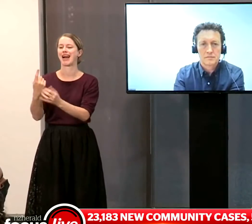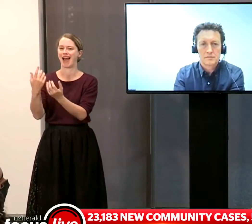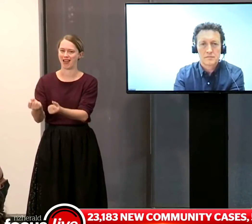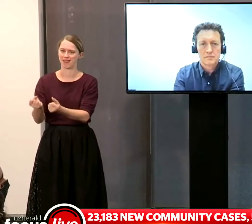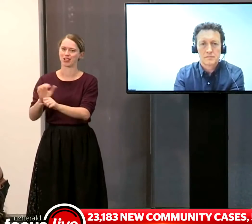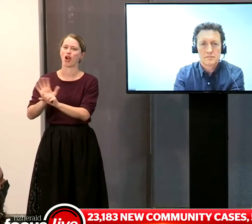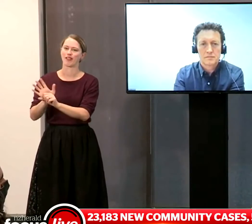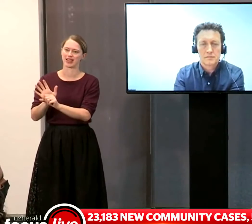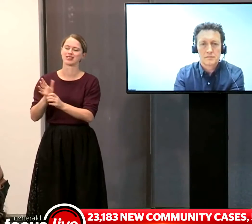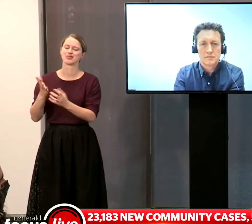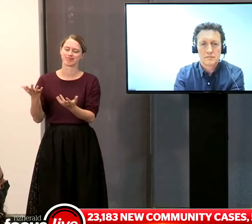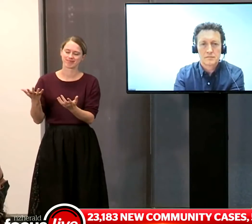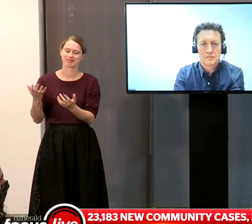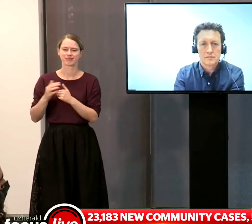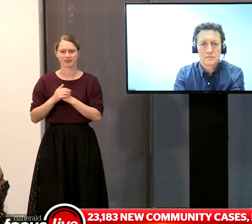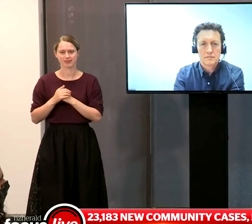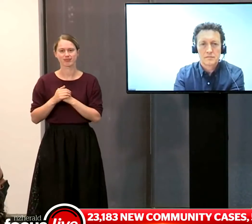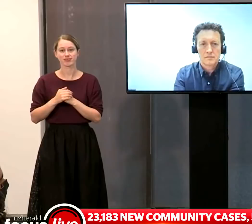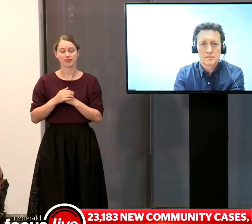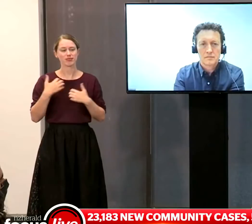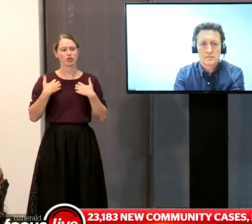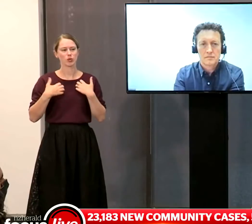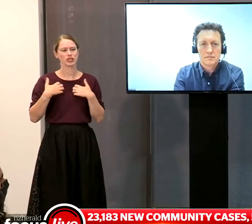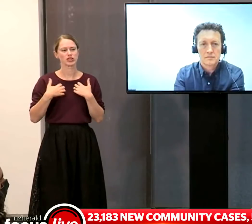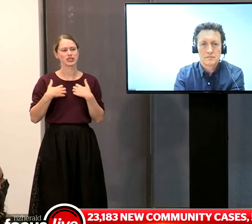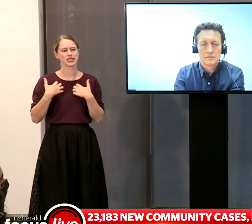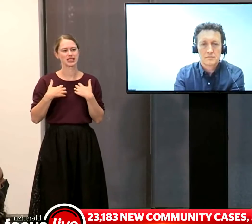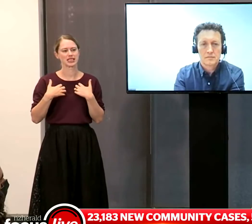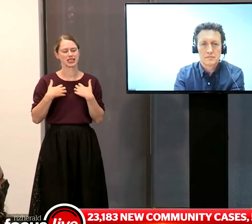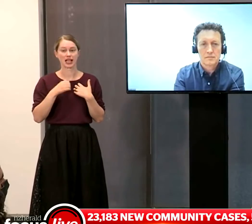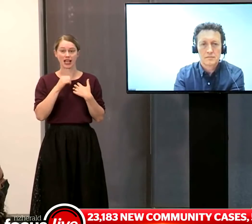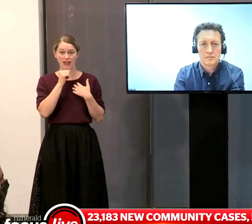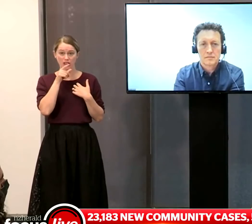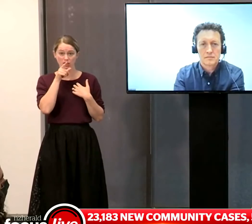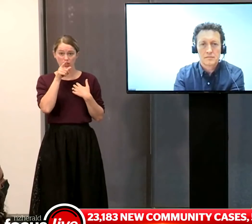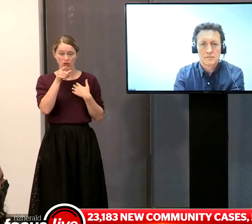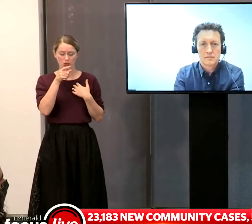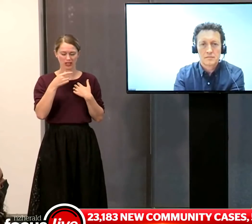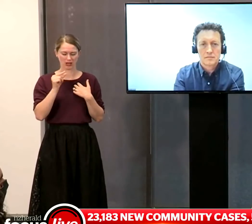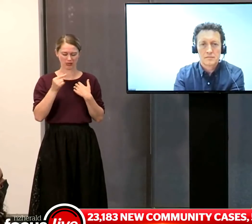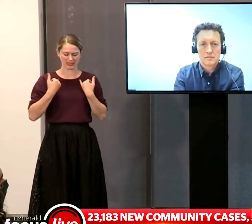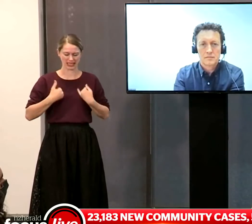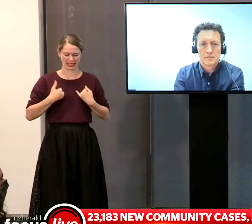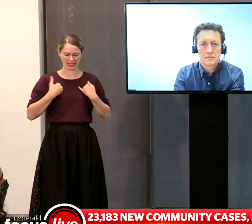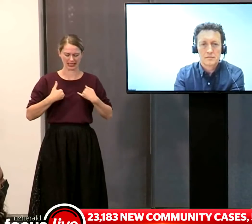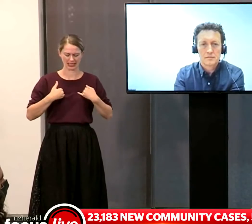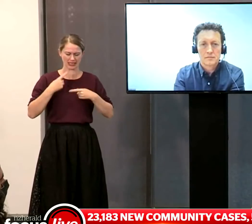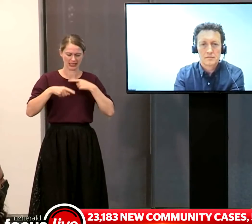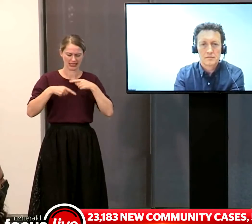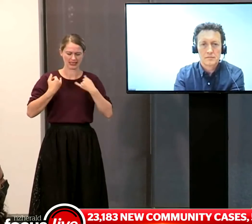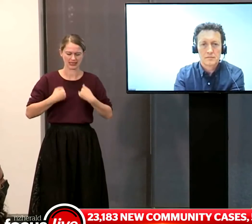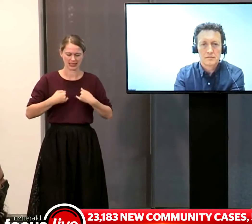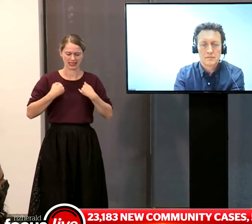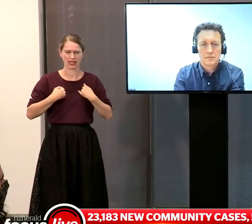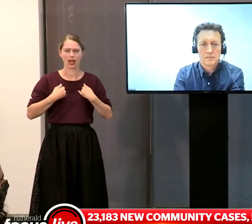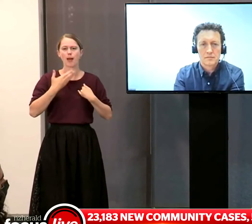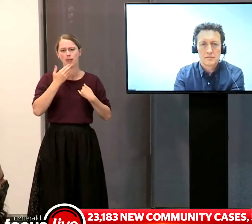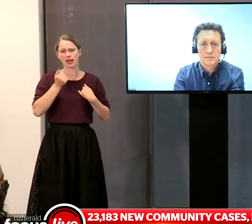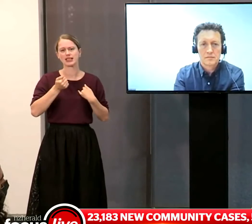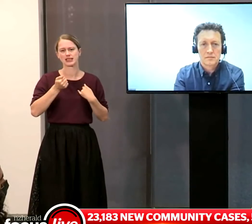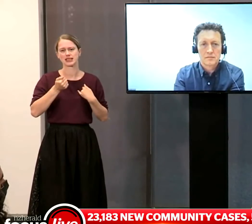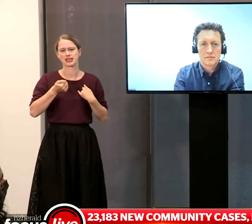returning a positive test. So what we're really interested in is if people are symptomatic and remaining symptomatic, that they